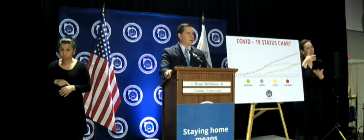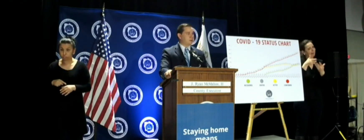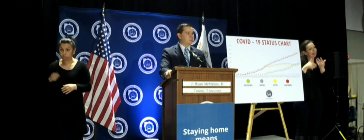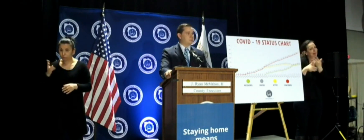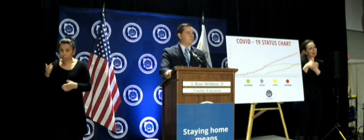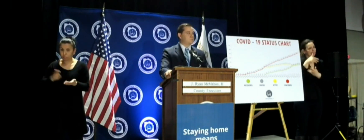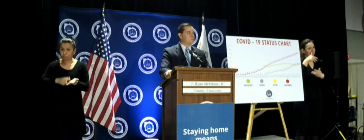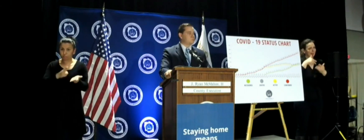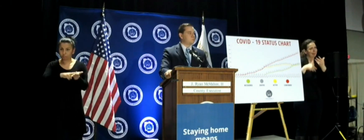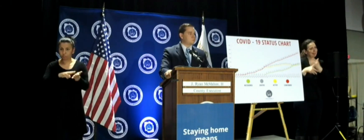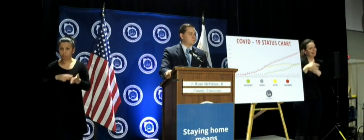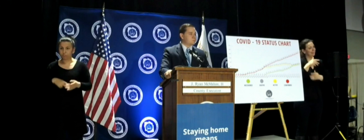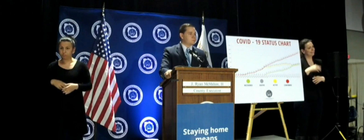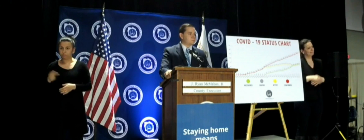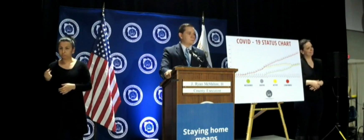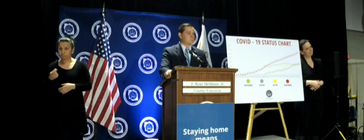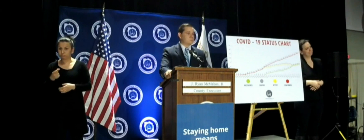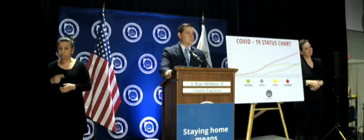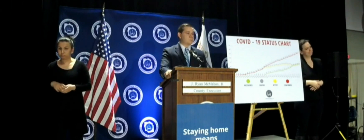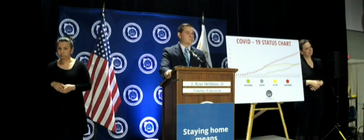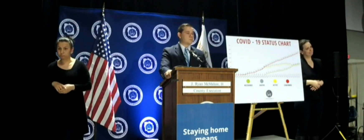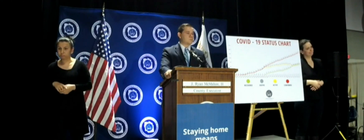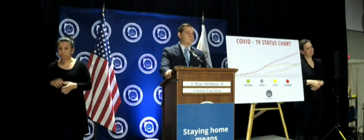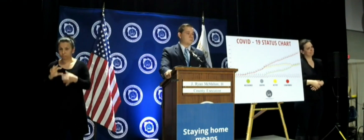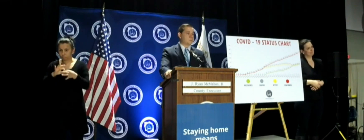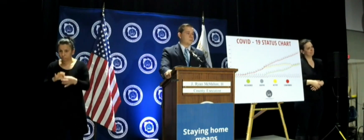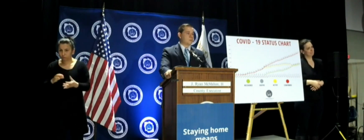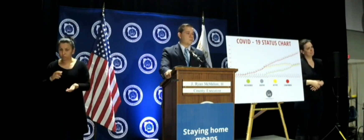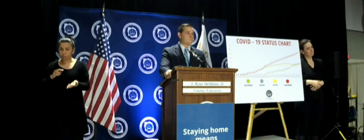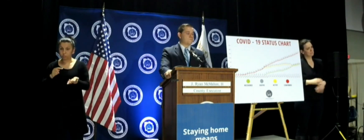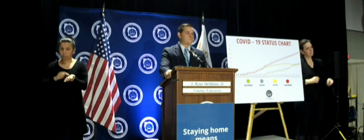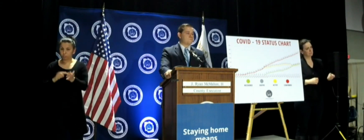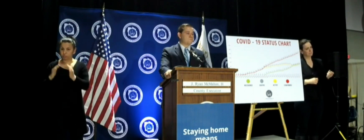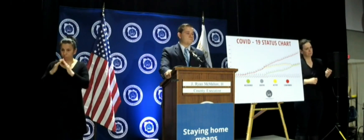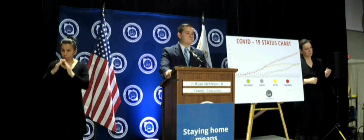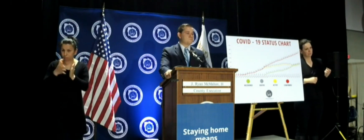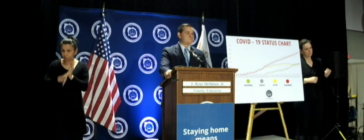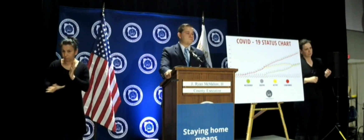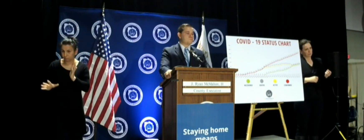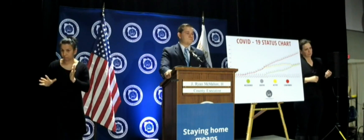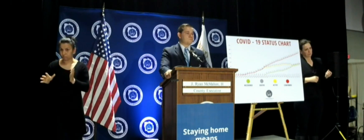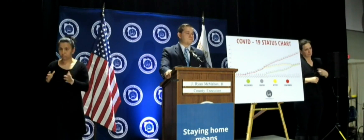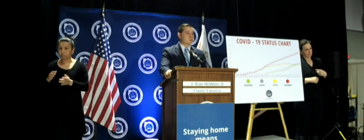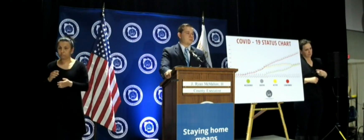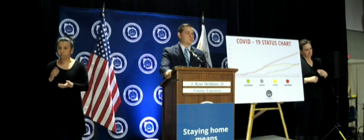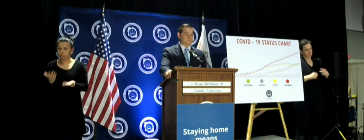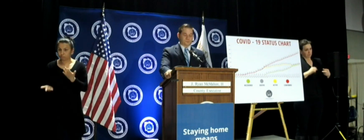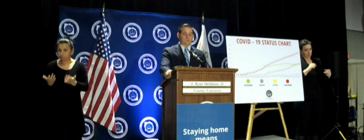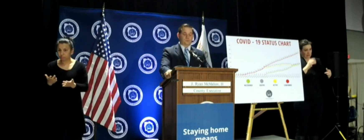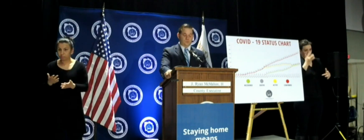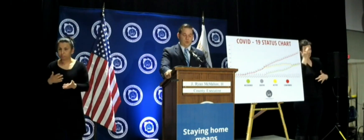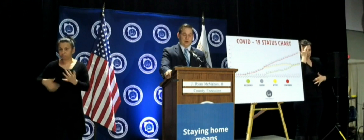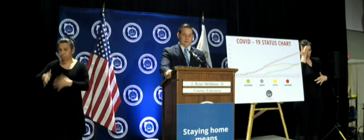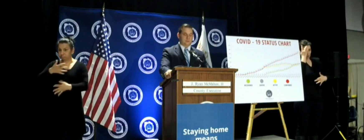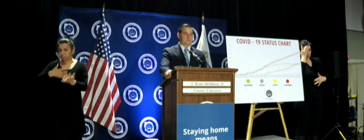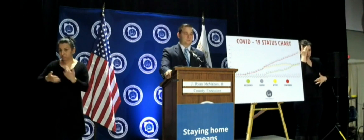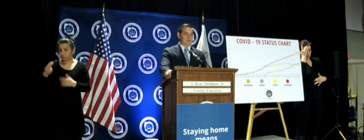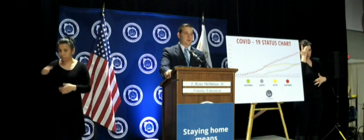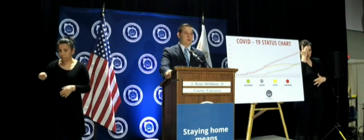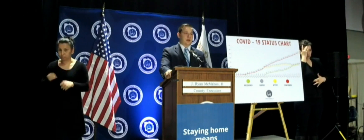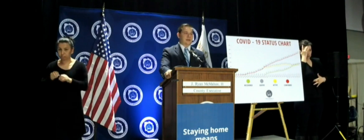of the data. Those affiliated cases aren't under the household contacts that you keep listing.